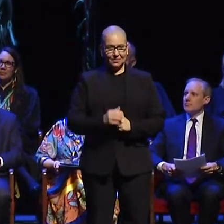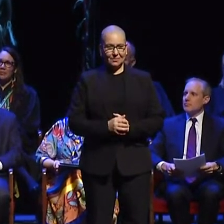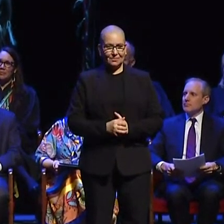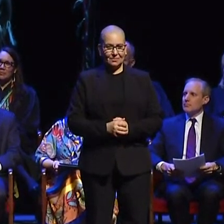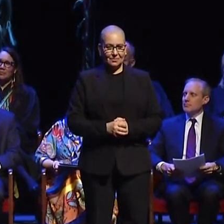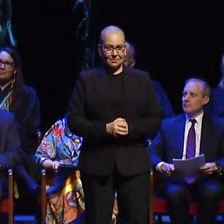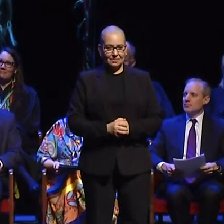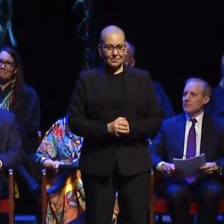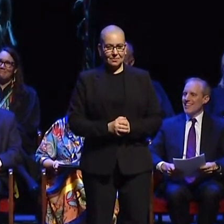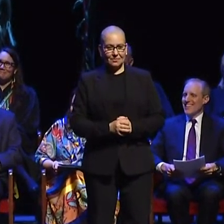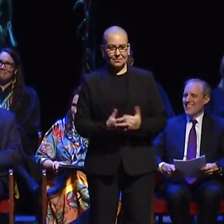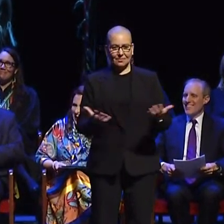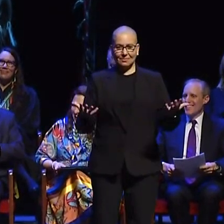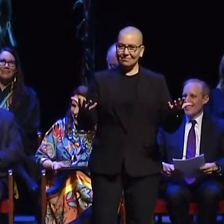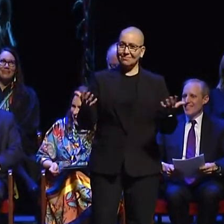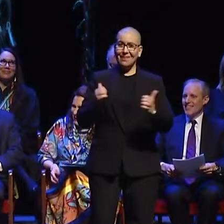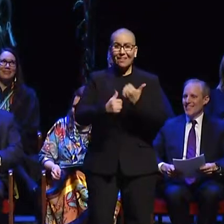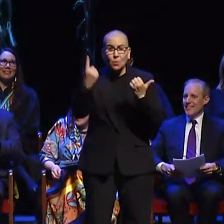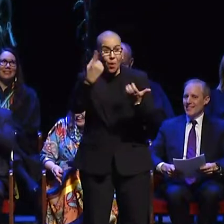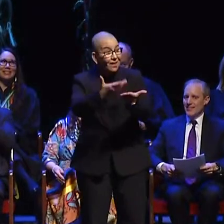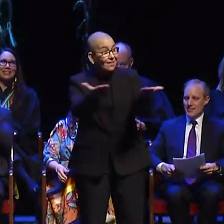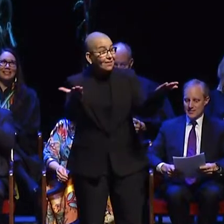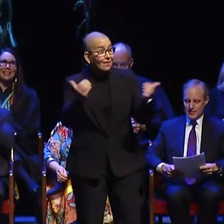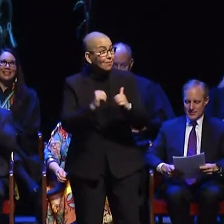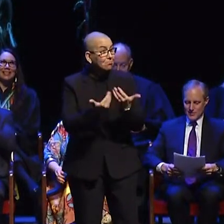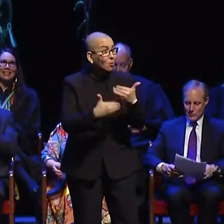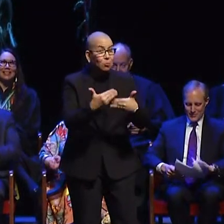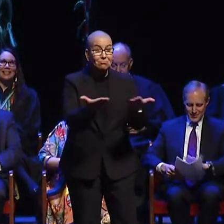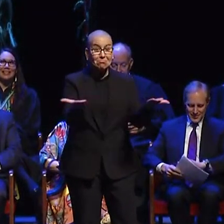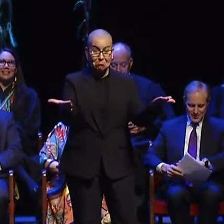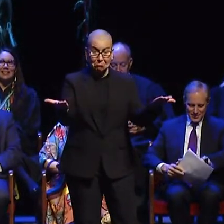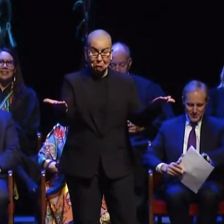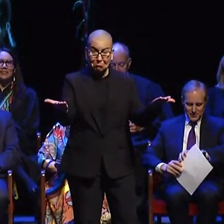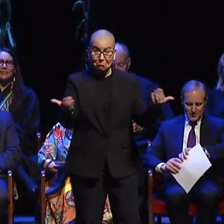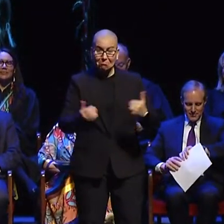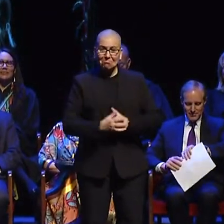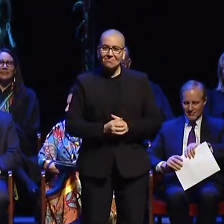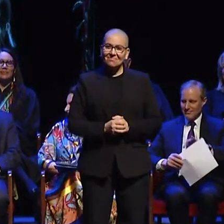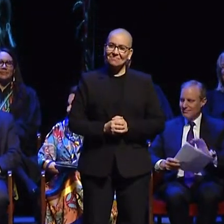How's everybody doing? Good.